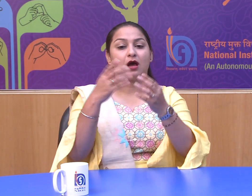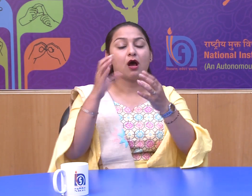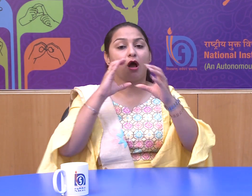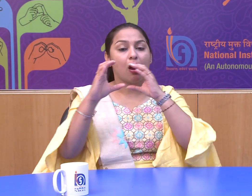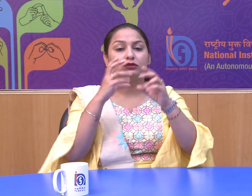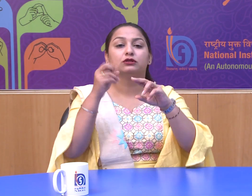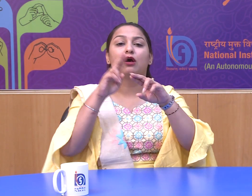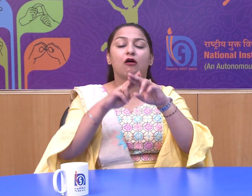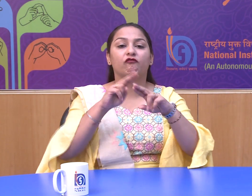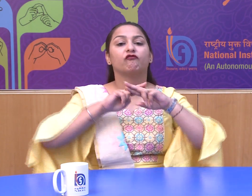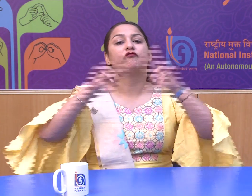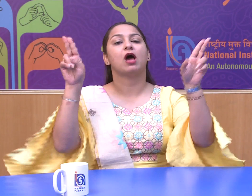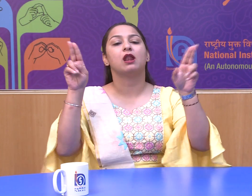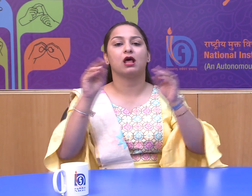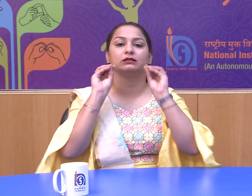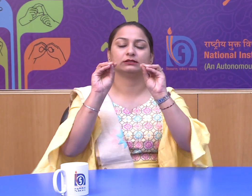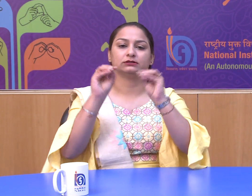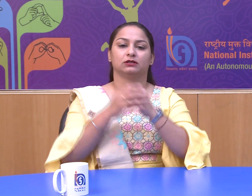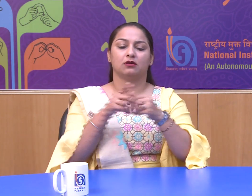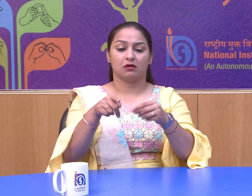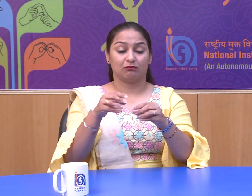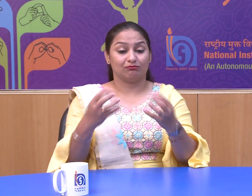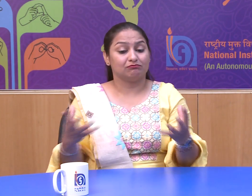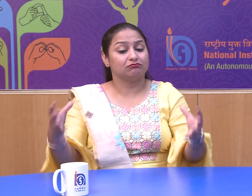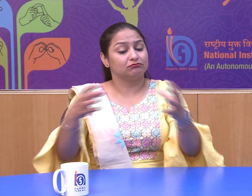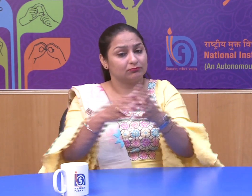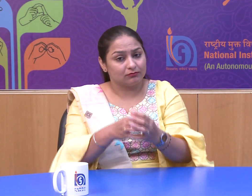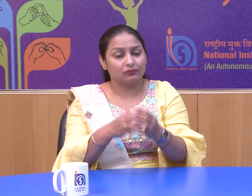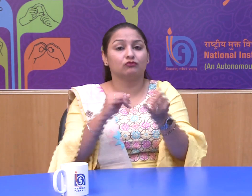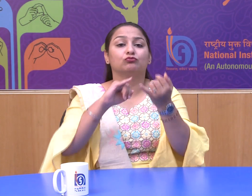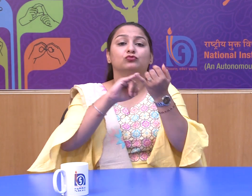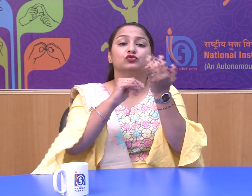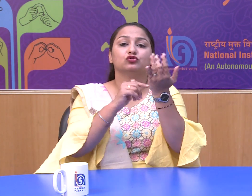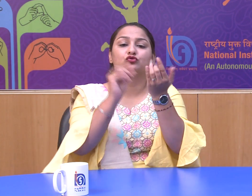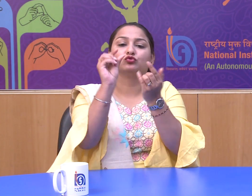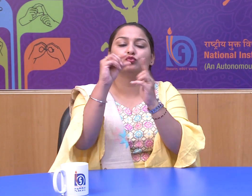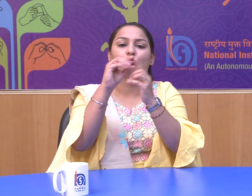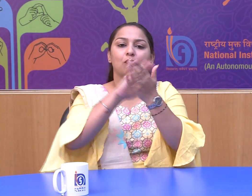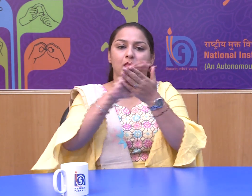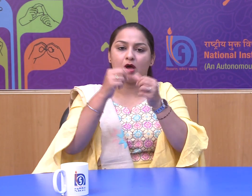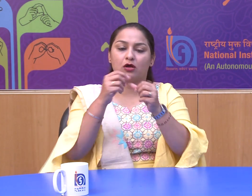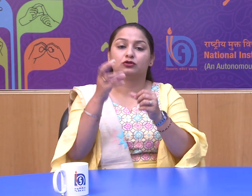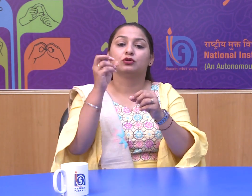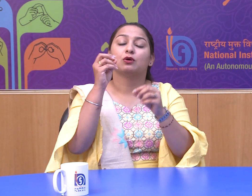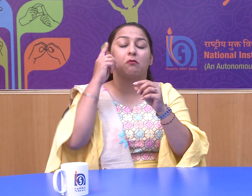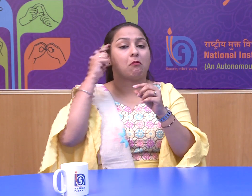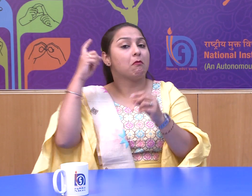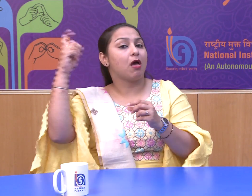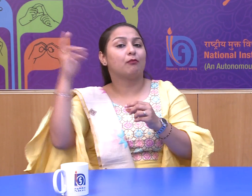He also set up many stupas in memory of Buddhas. Dear